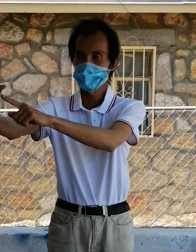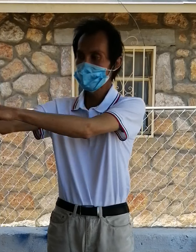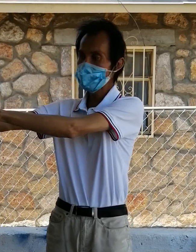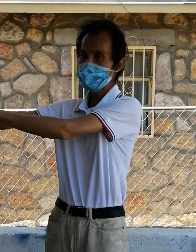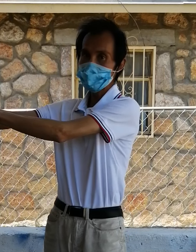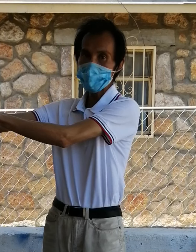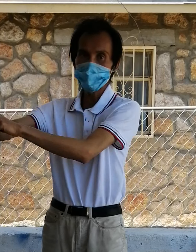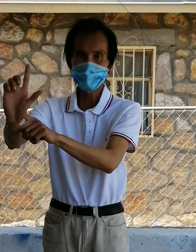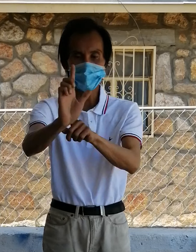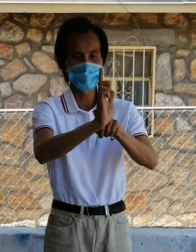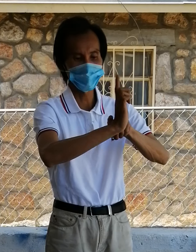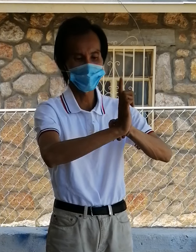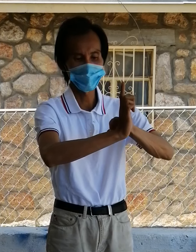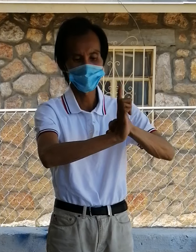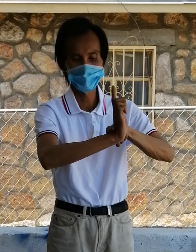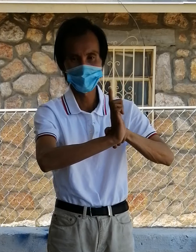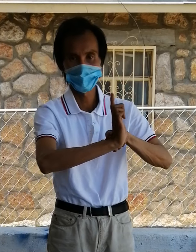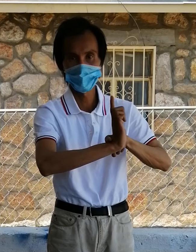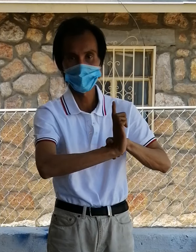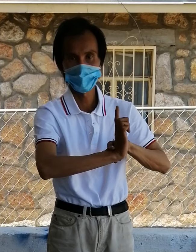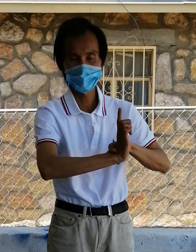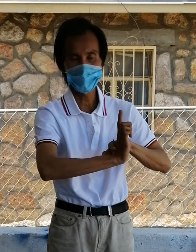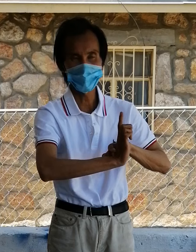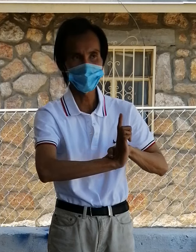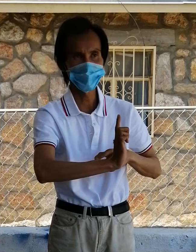This 90 degree. 90 degree.